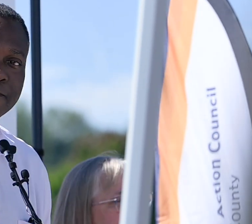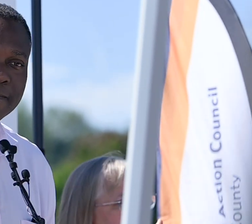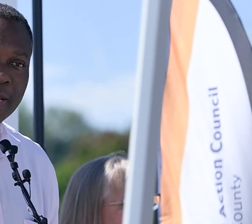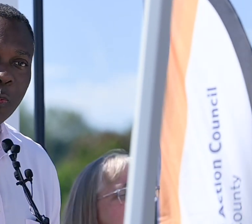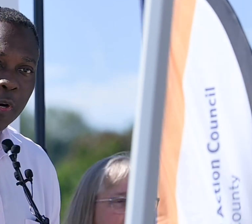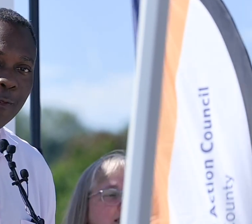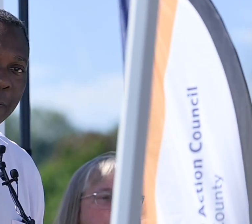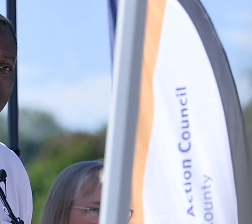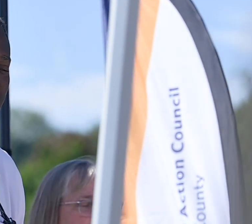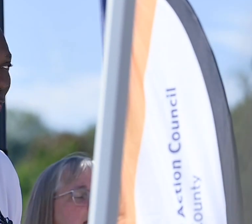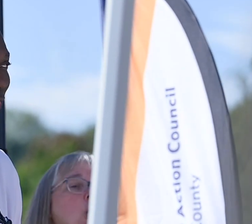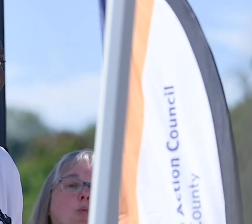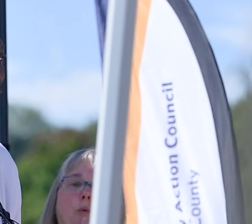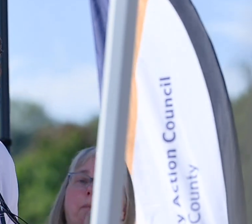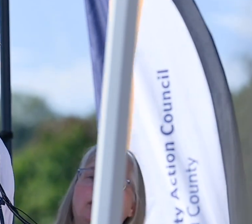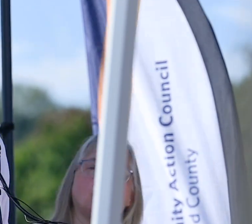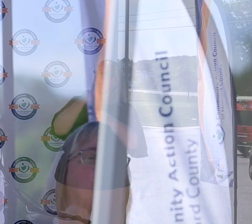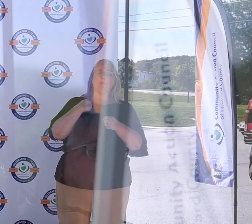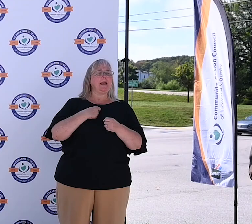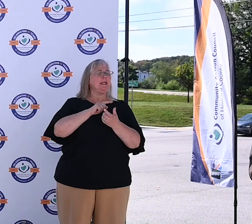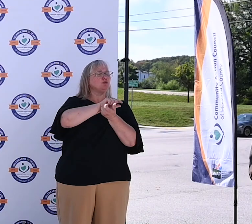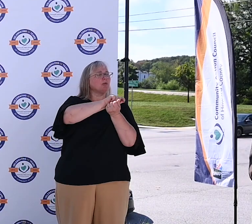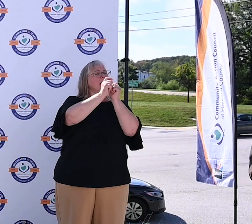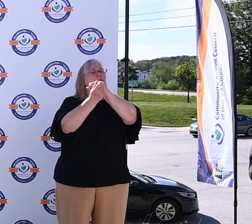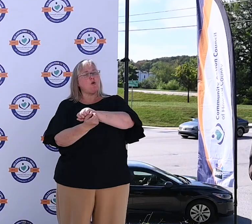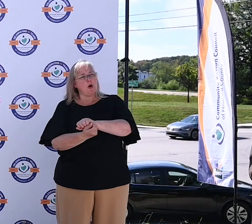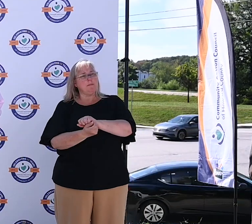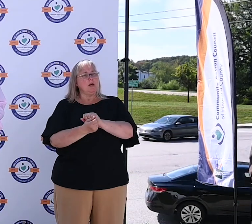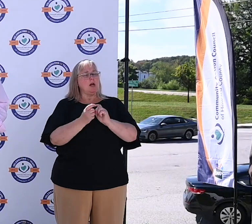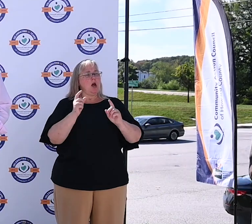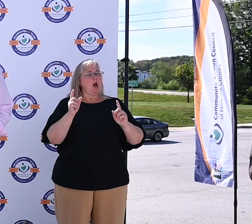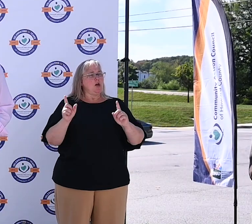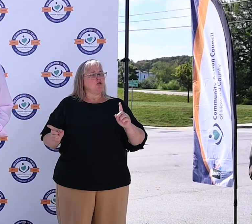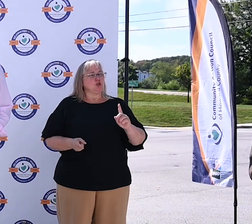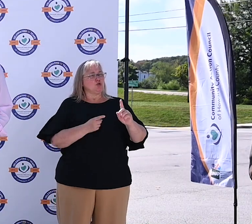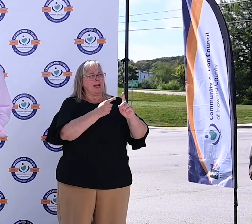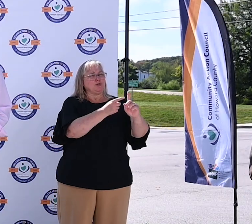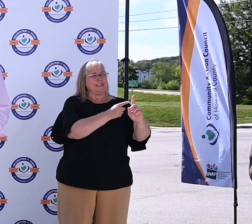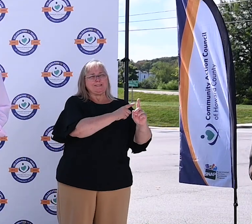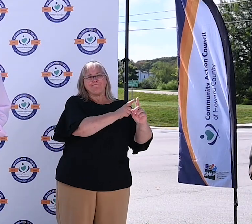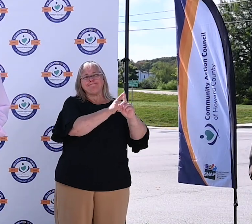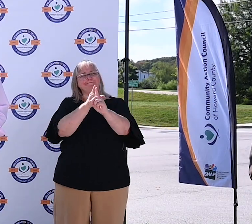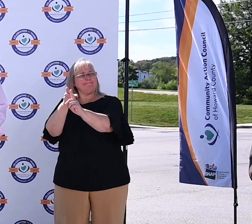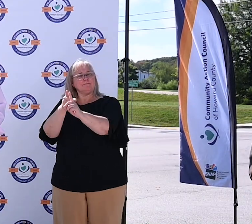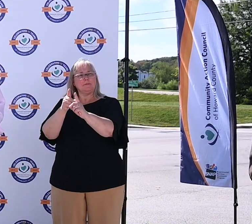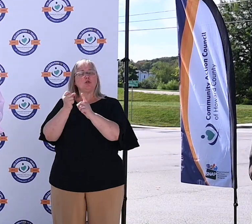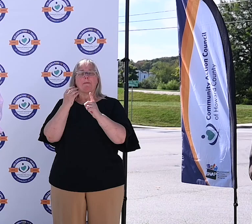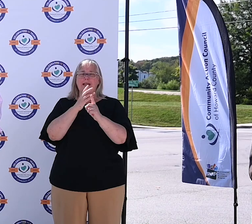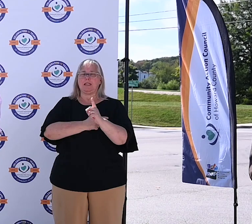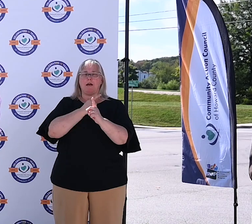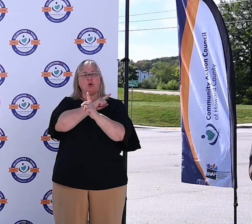opportunity. We will make sure that we transform the trajectory of so many lives toward a